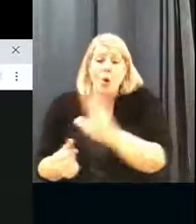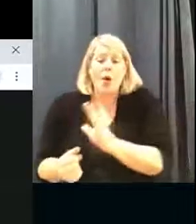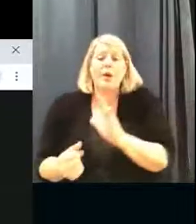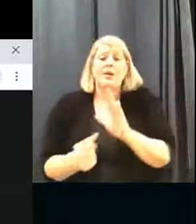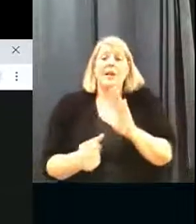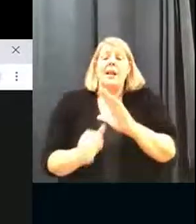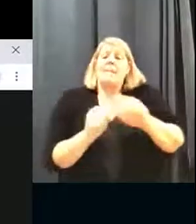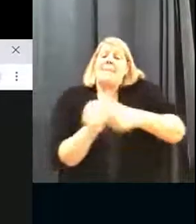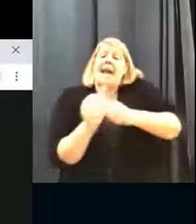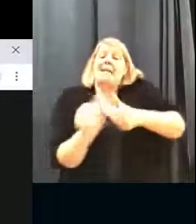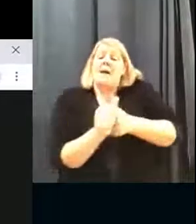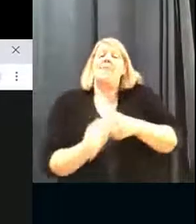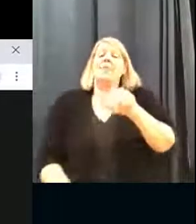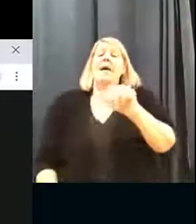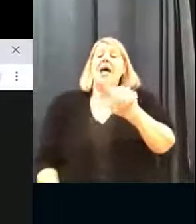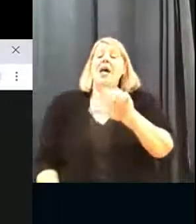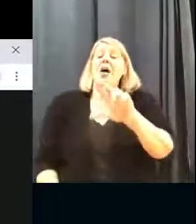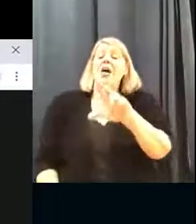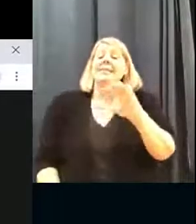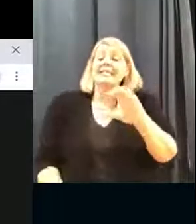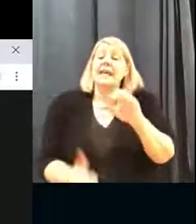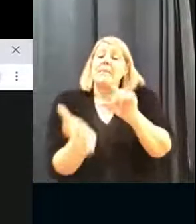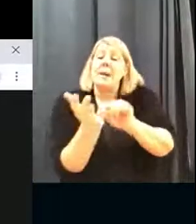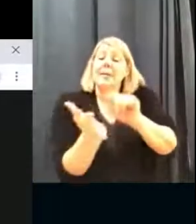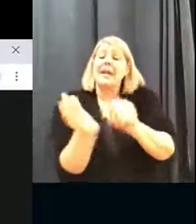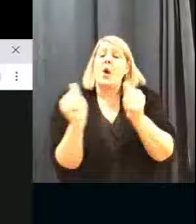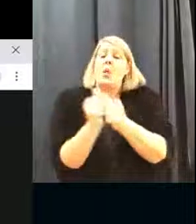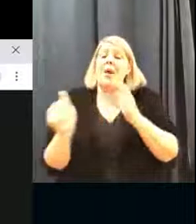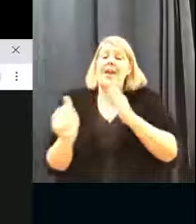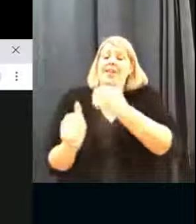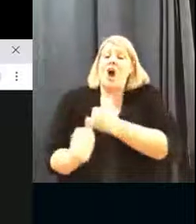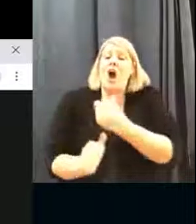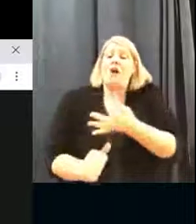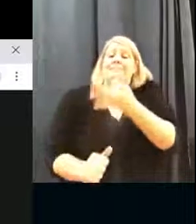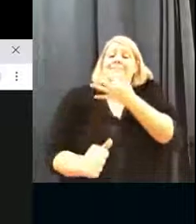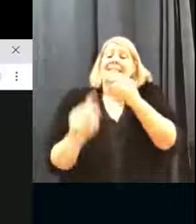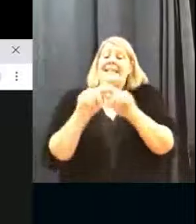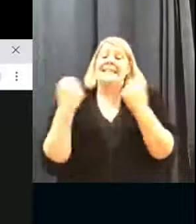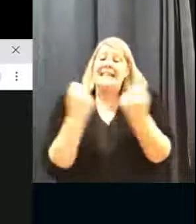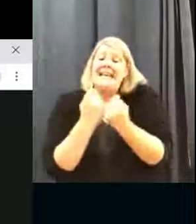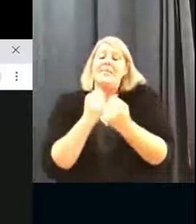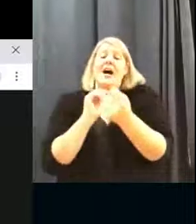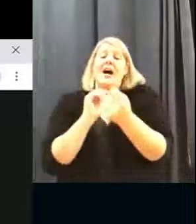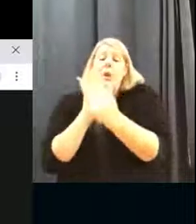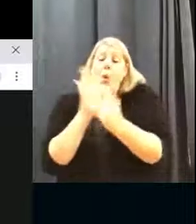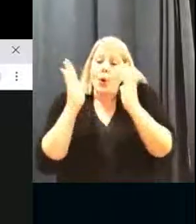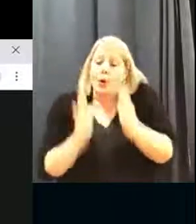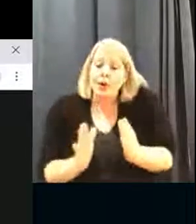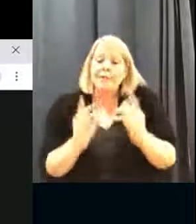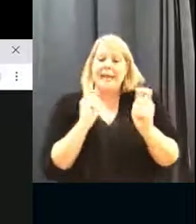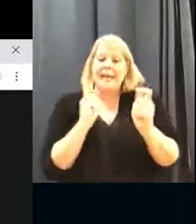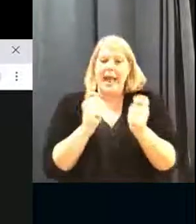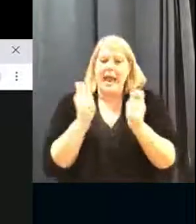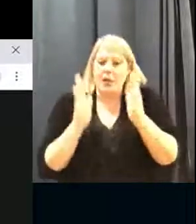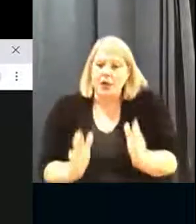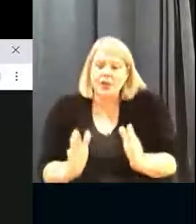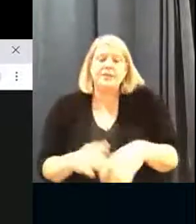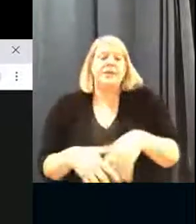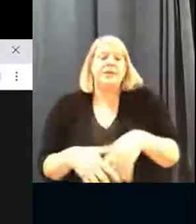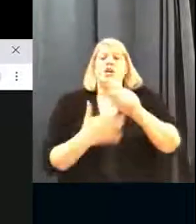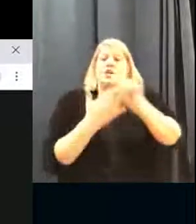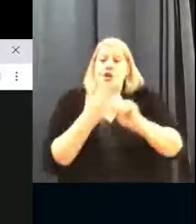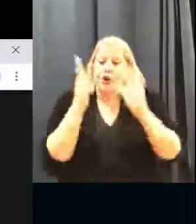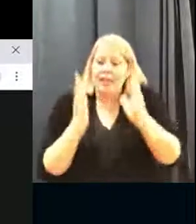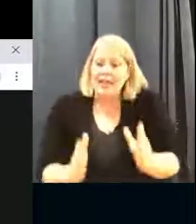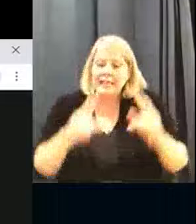LRP Publications' well-regarded team of experienced special education attorneys, editors, Washington Bureau journalists, analysts,